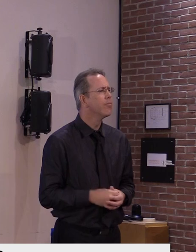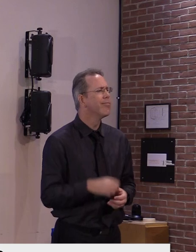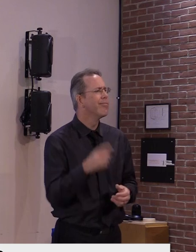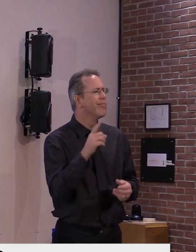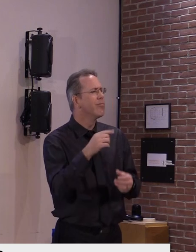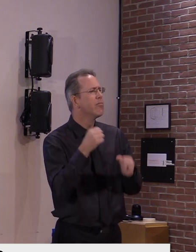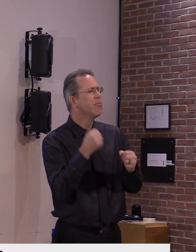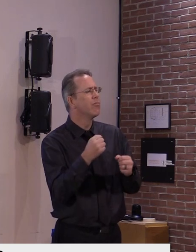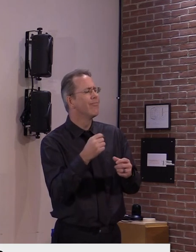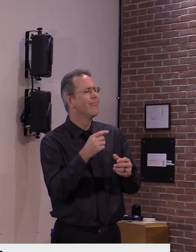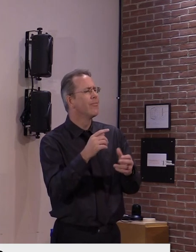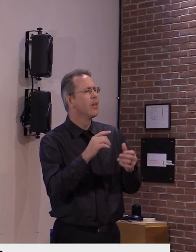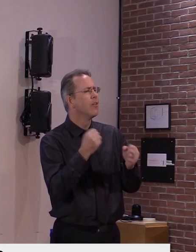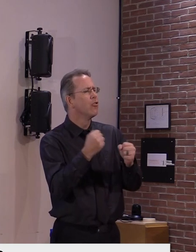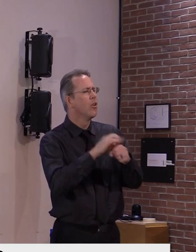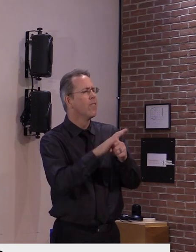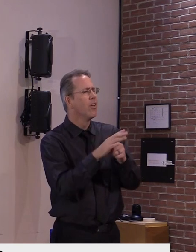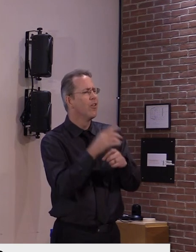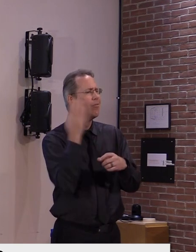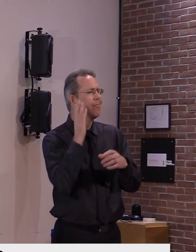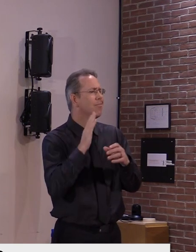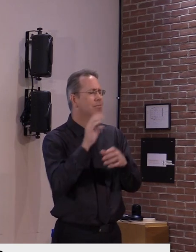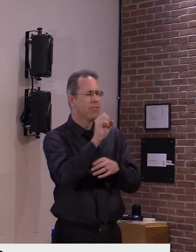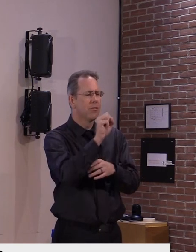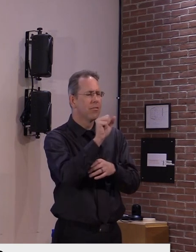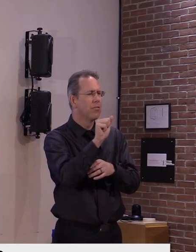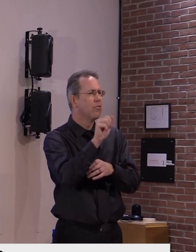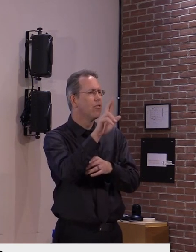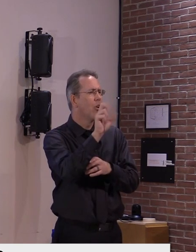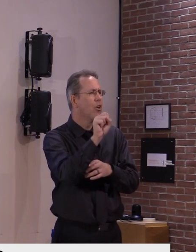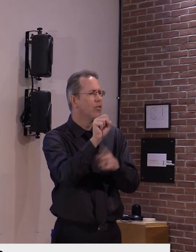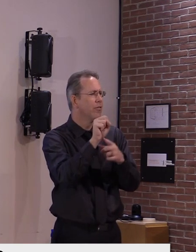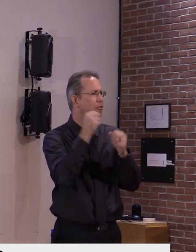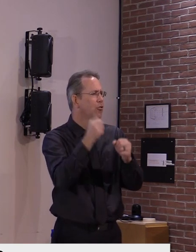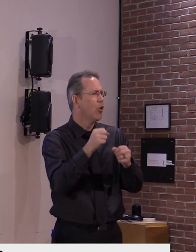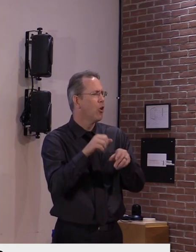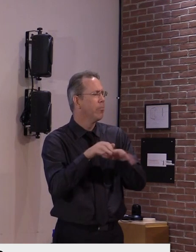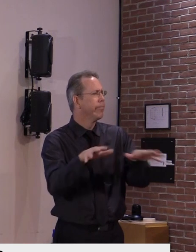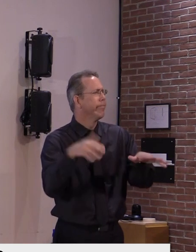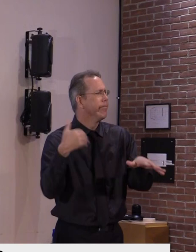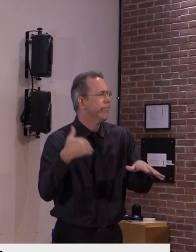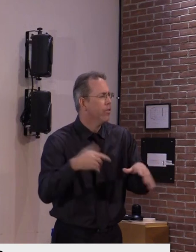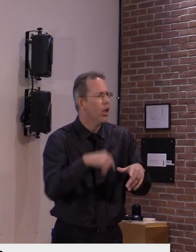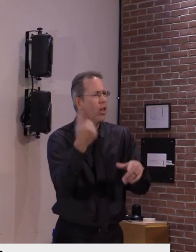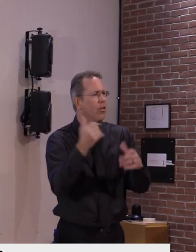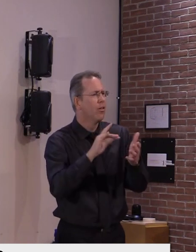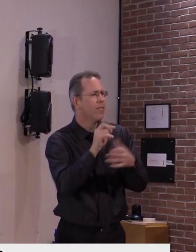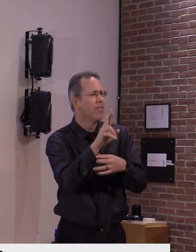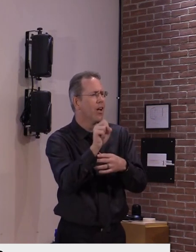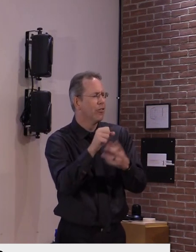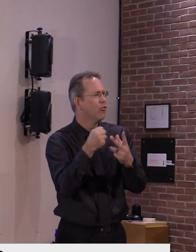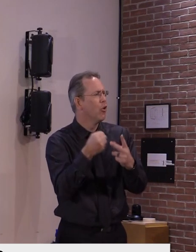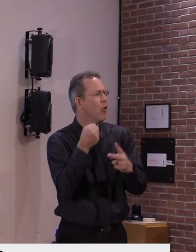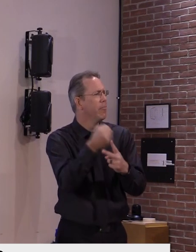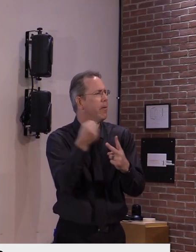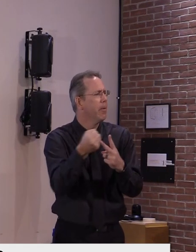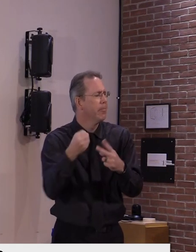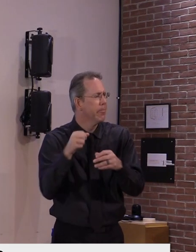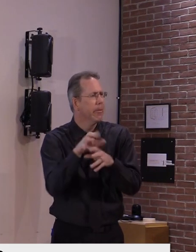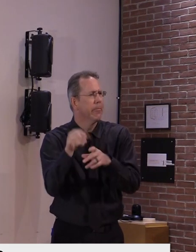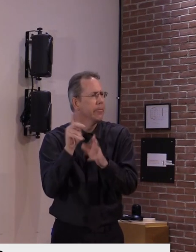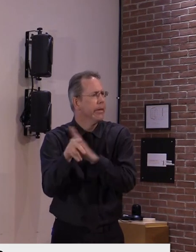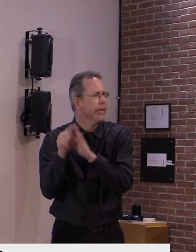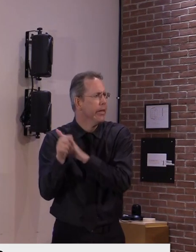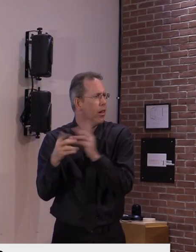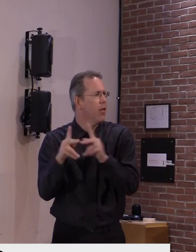CFR of like 15%. And I've watched the CFR, the